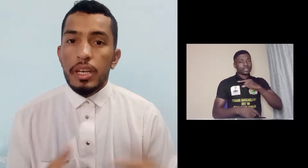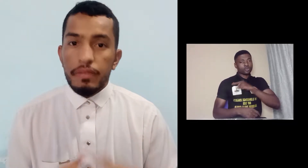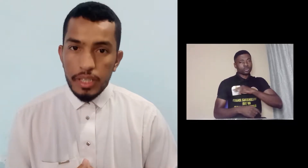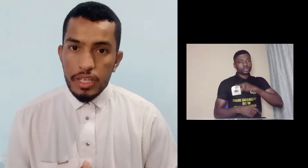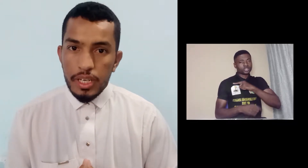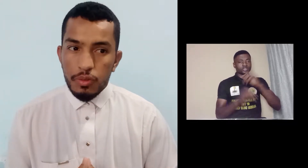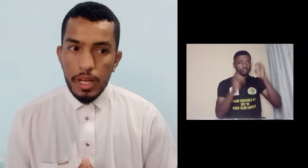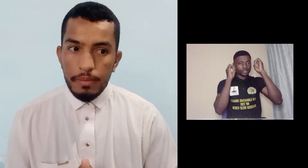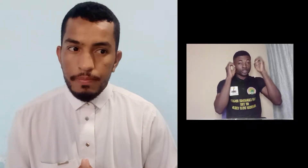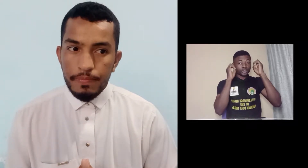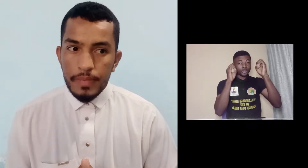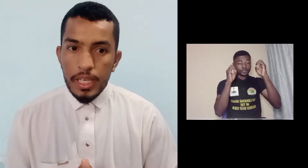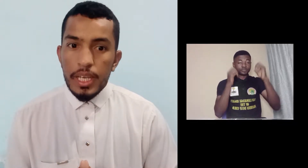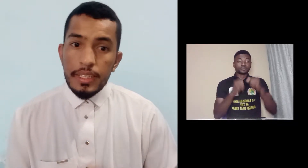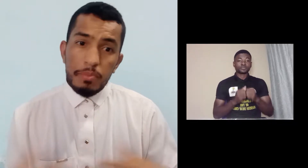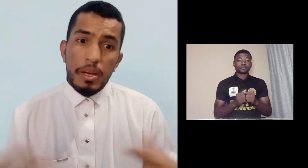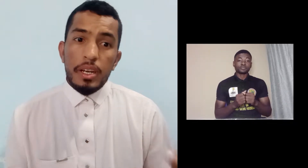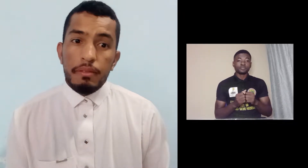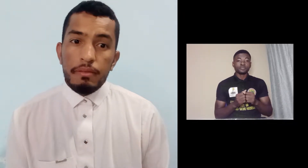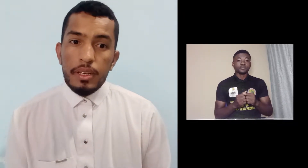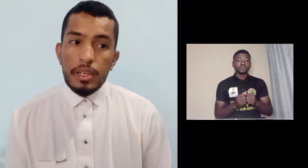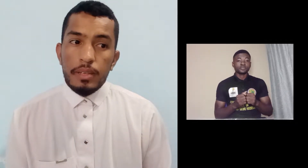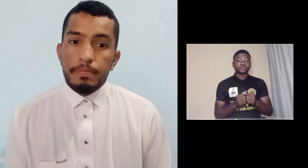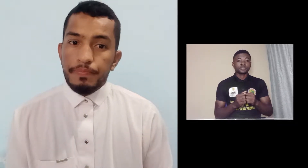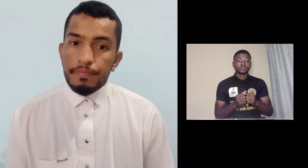high quality of education as well.